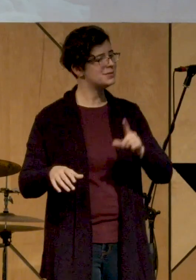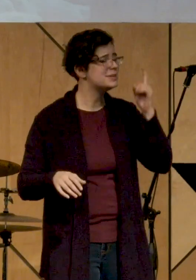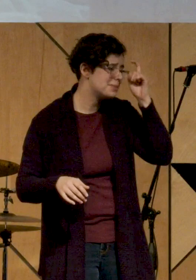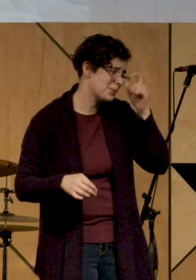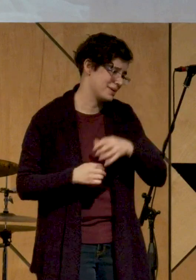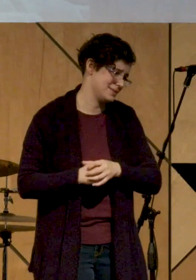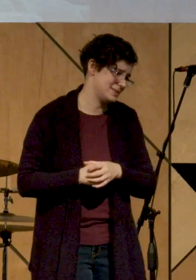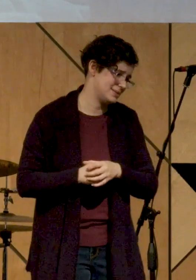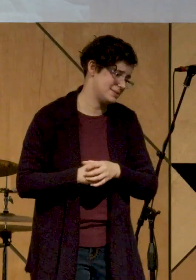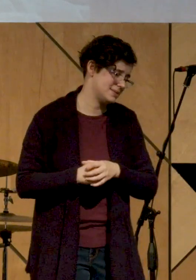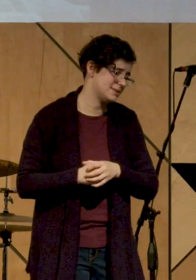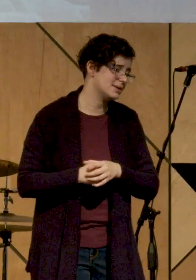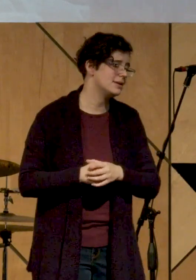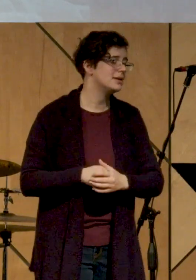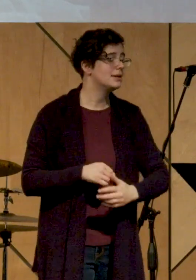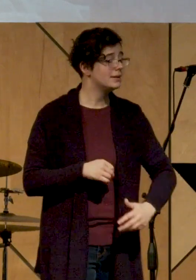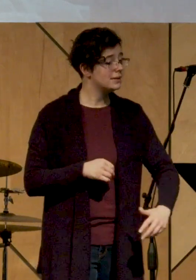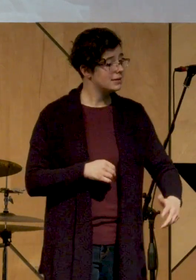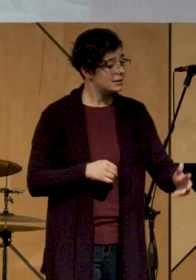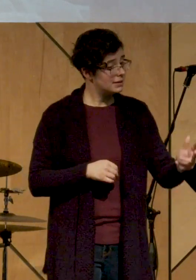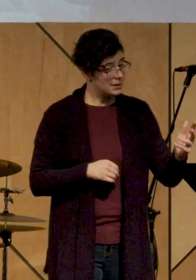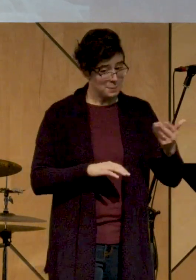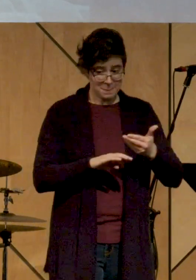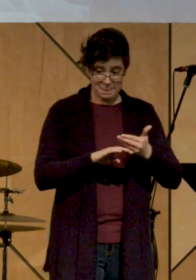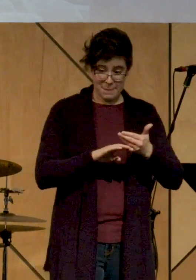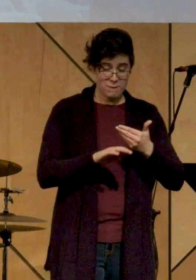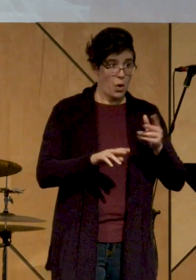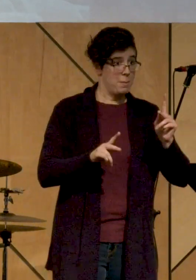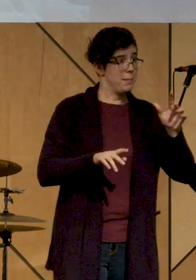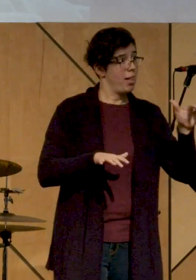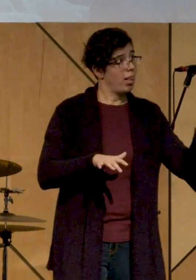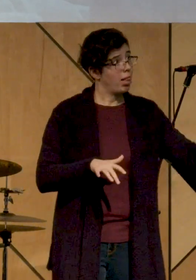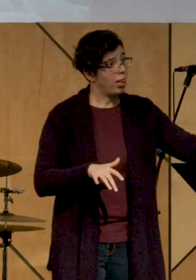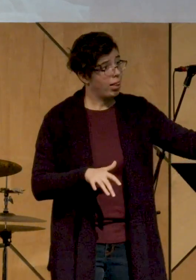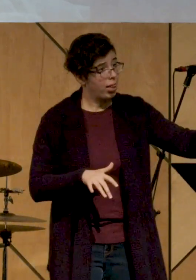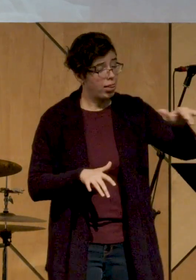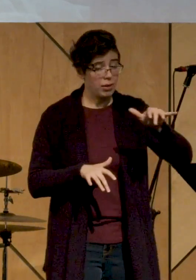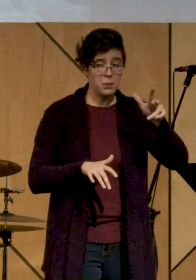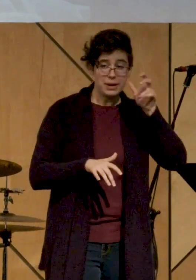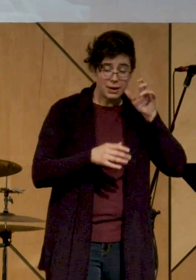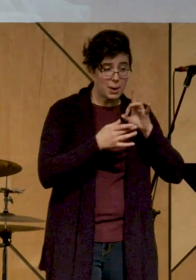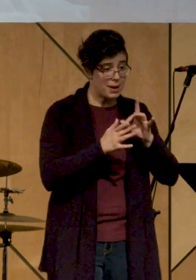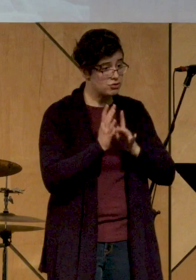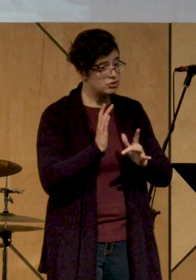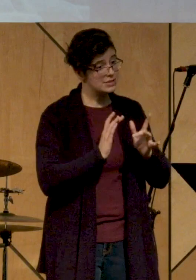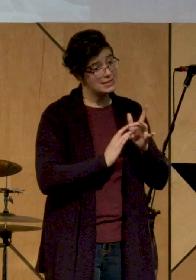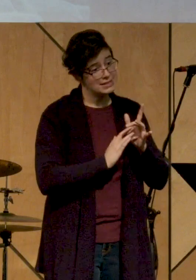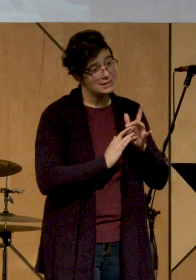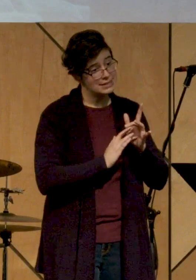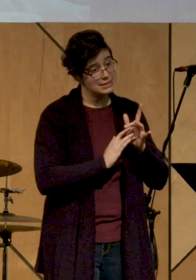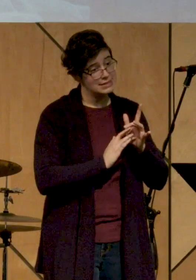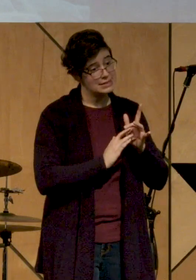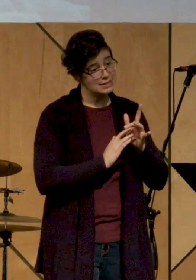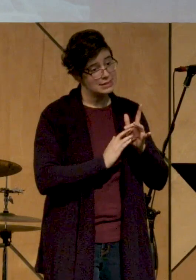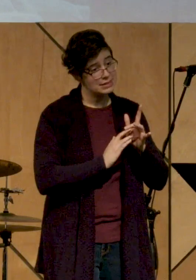outsiders. Long before the people outside the church doors would hear about Jesus through letters like